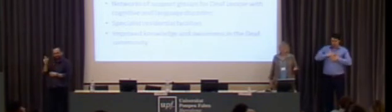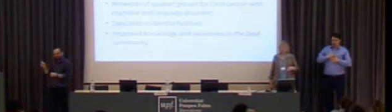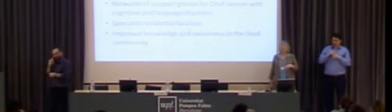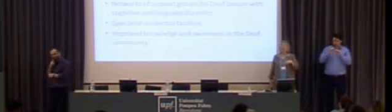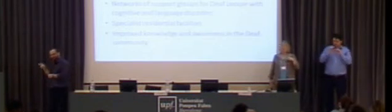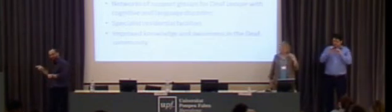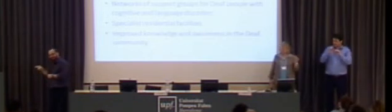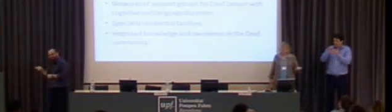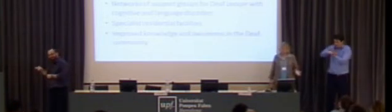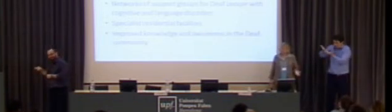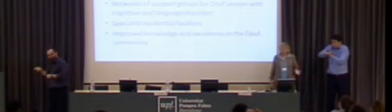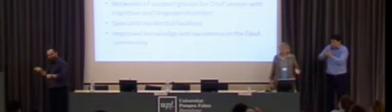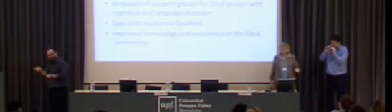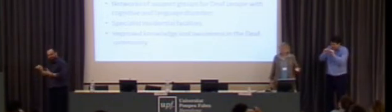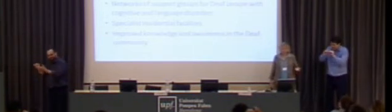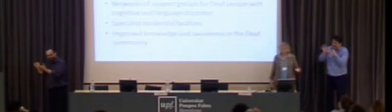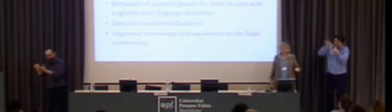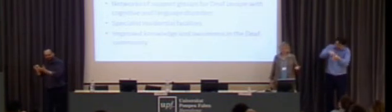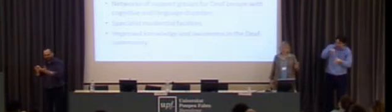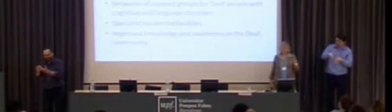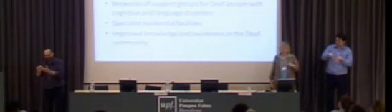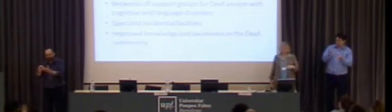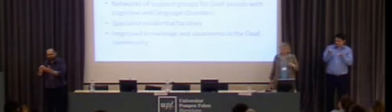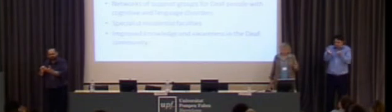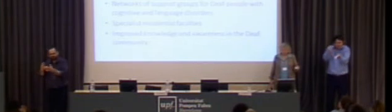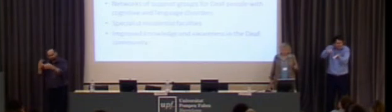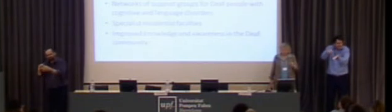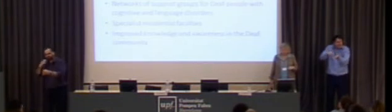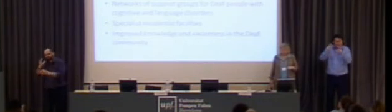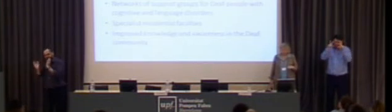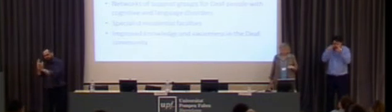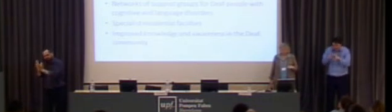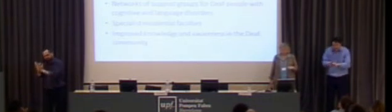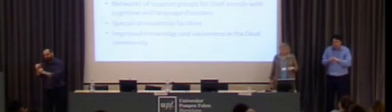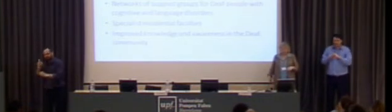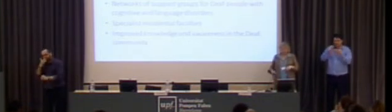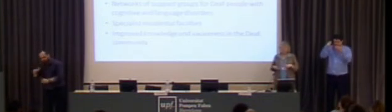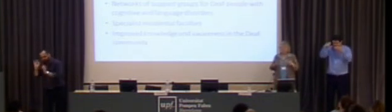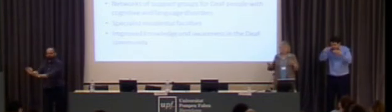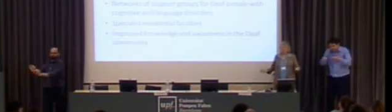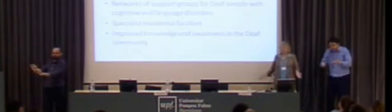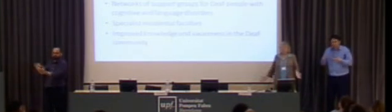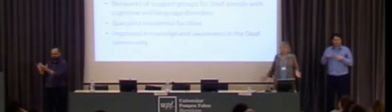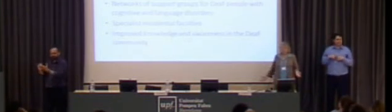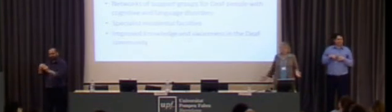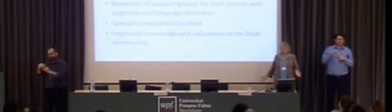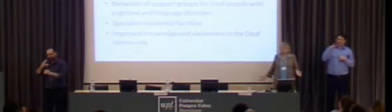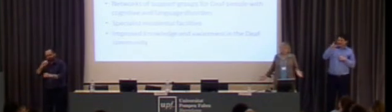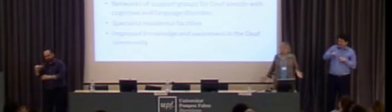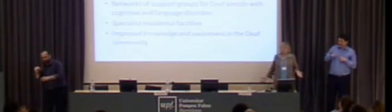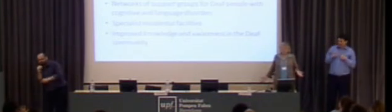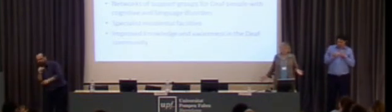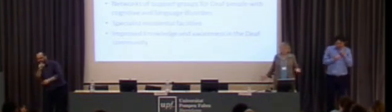interpreters. We need assessments for deaf adults on cognitive and language abilities. We need networks